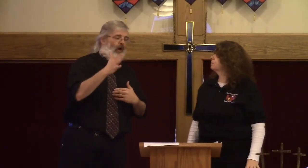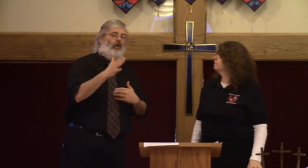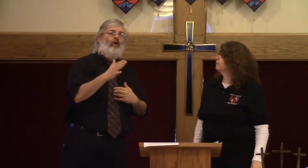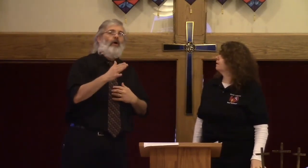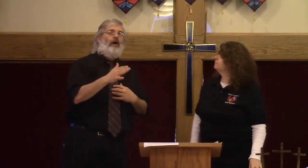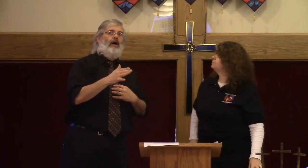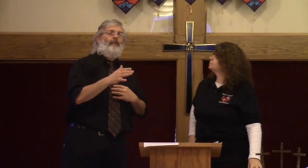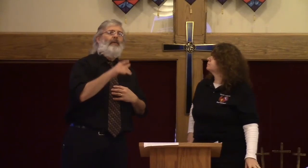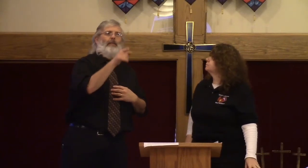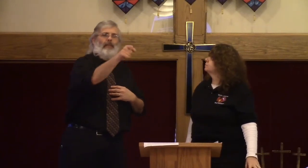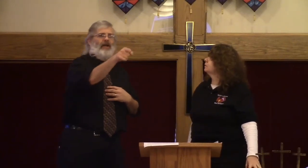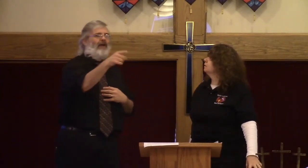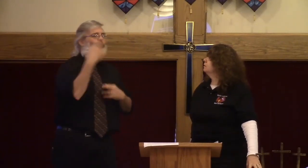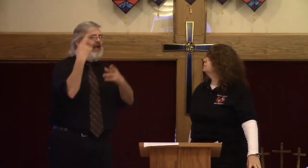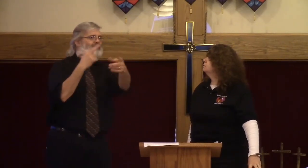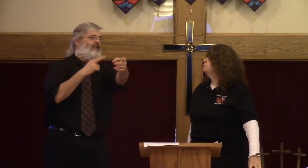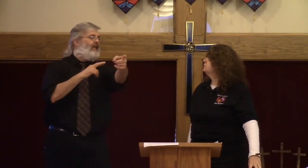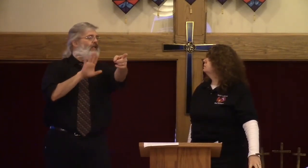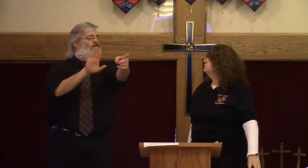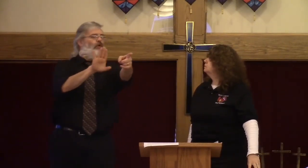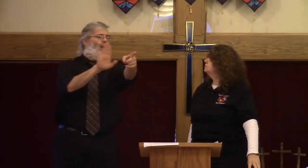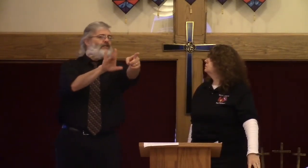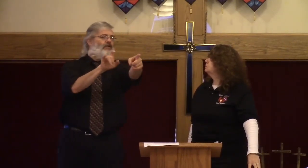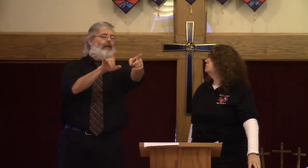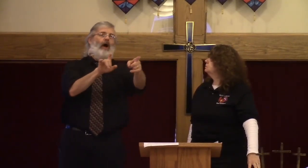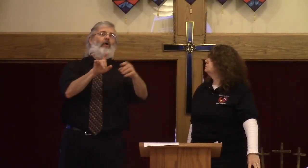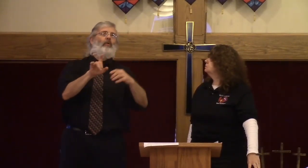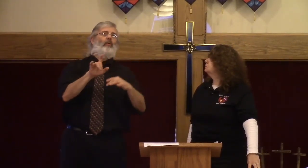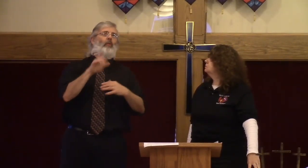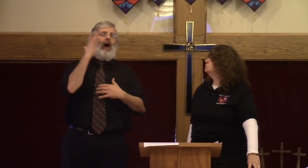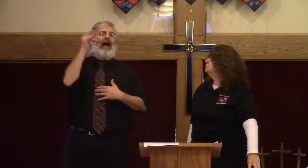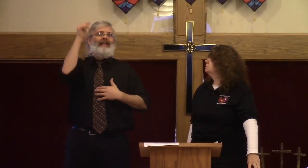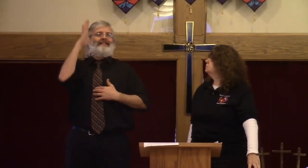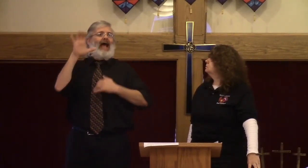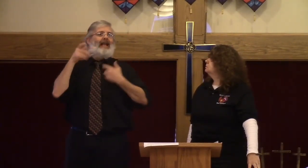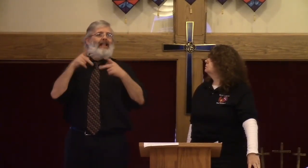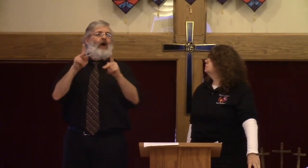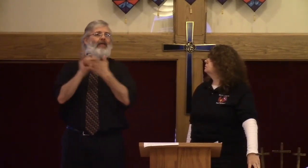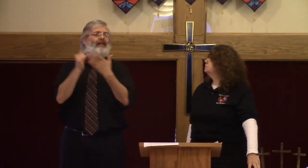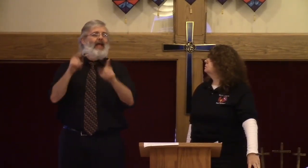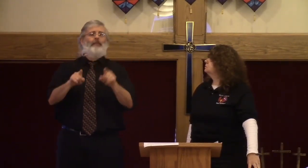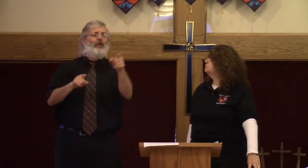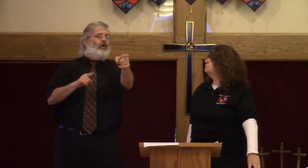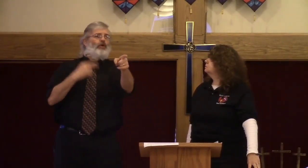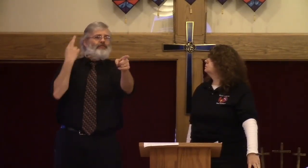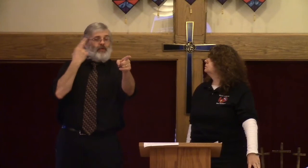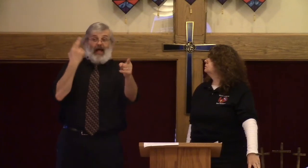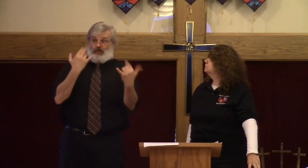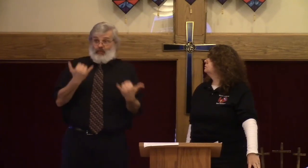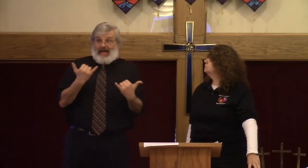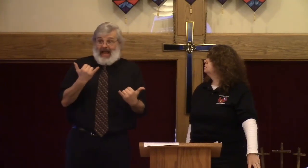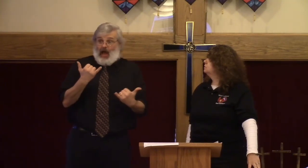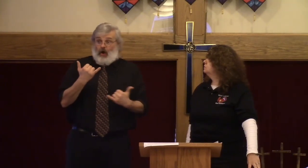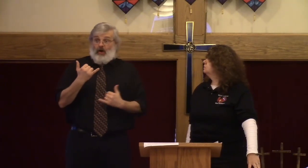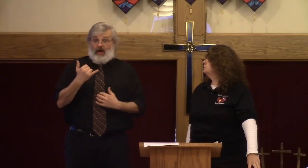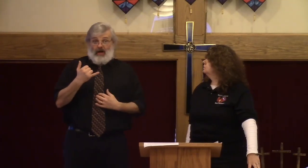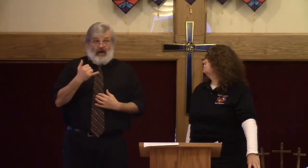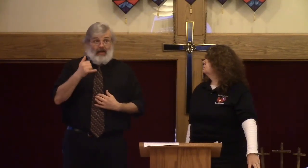know. But you have to realize your question about why did God allow that to happen. You have to realize right now,